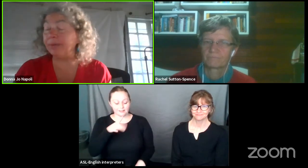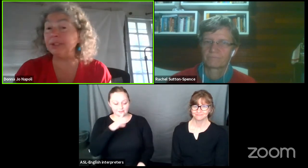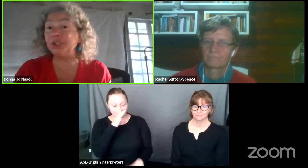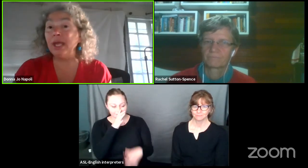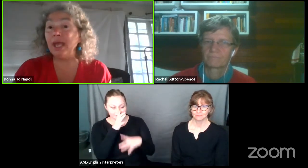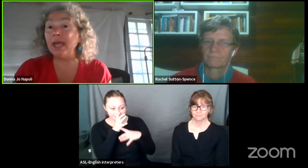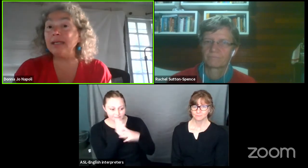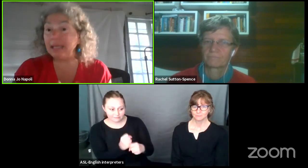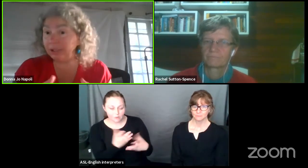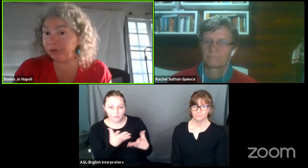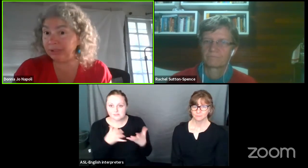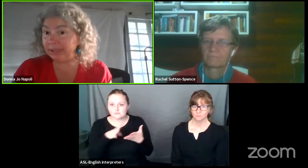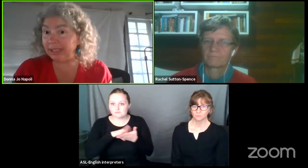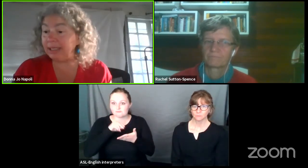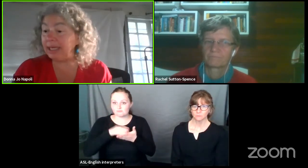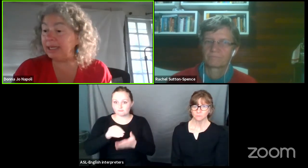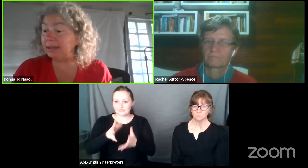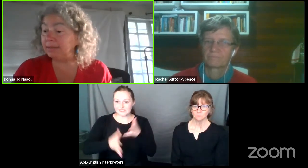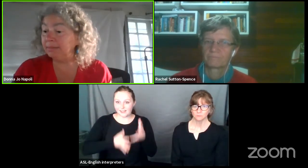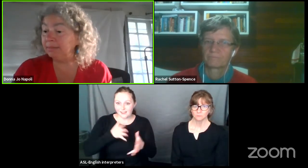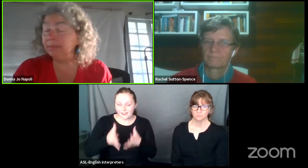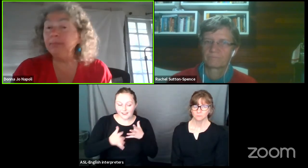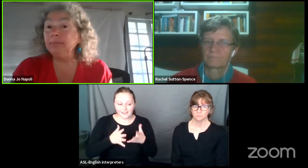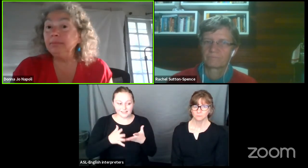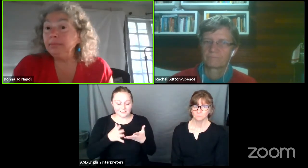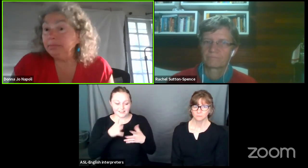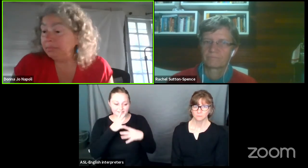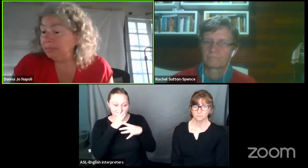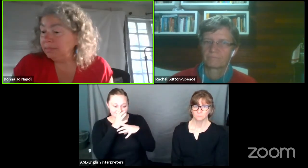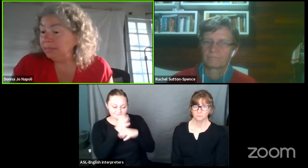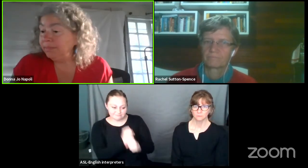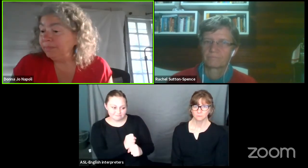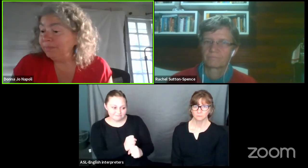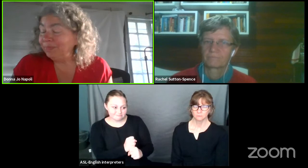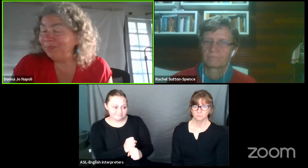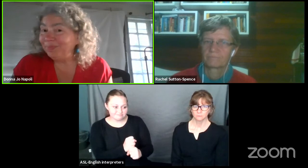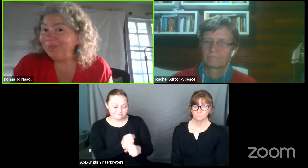sign language and interested in